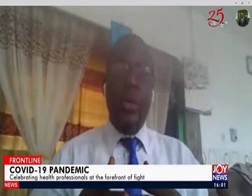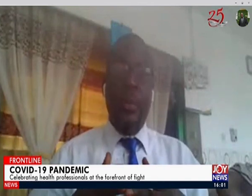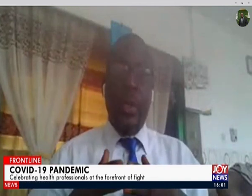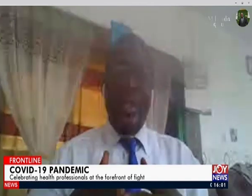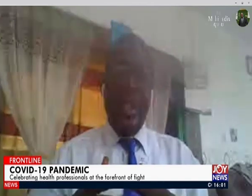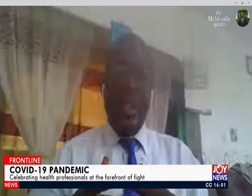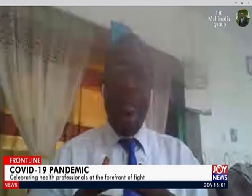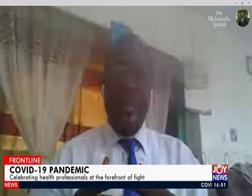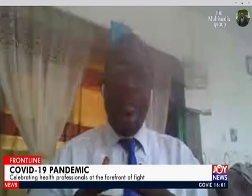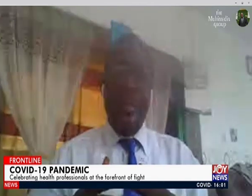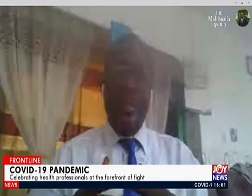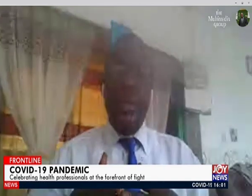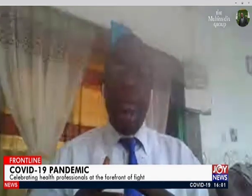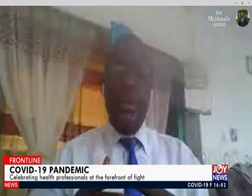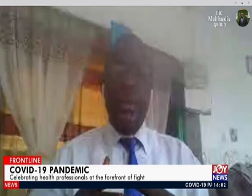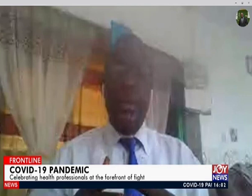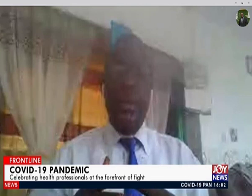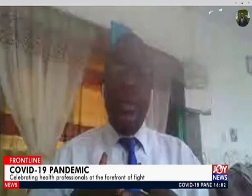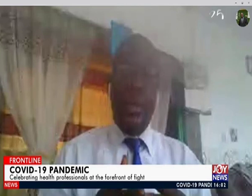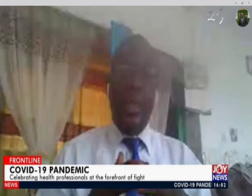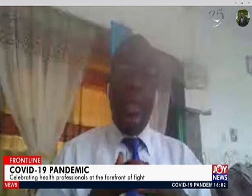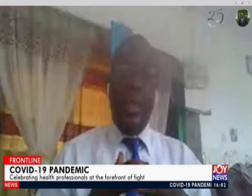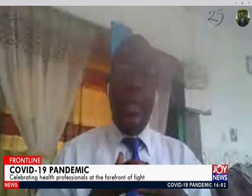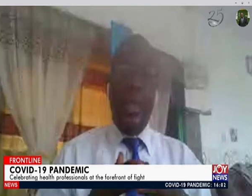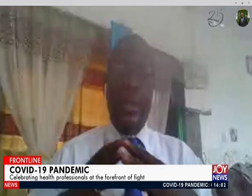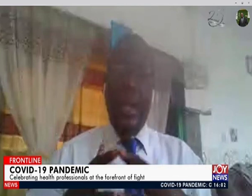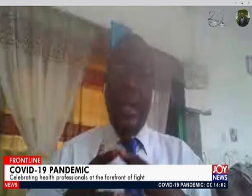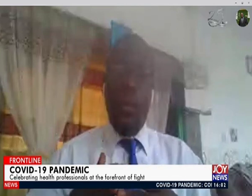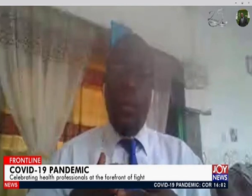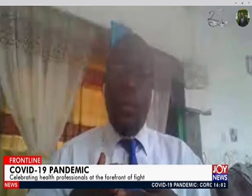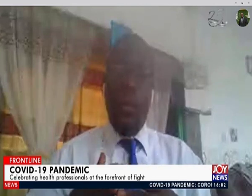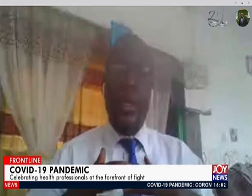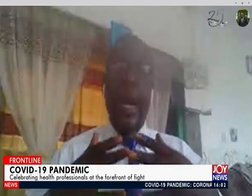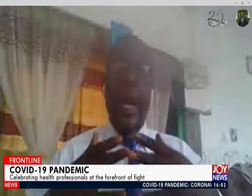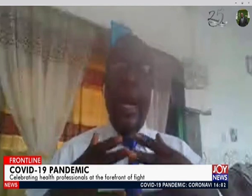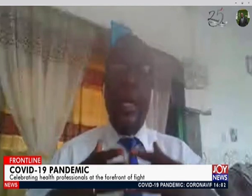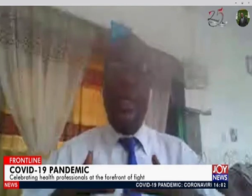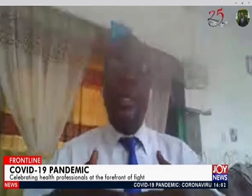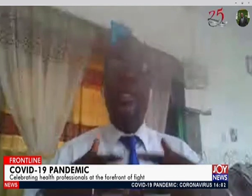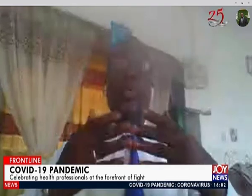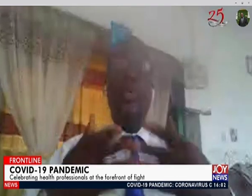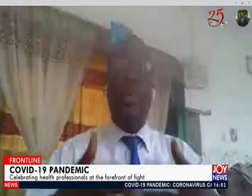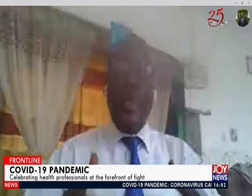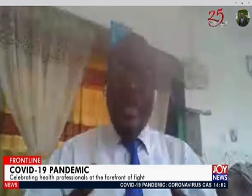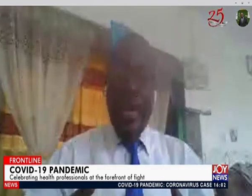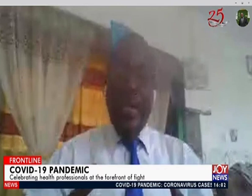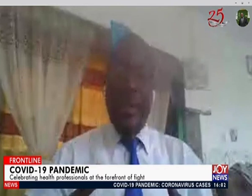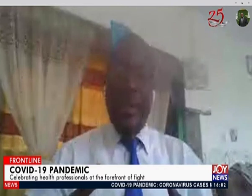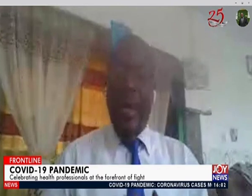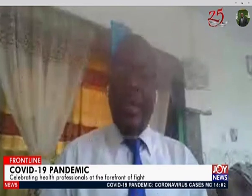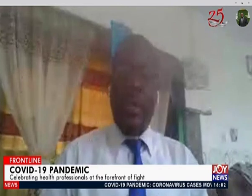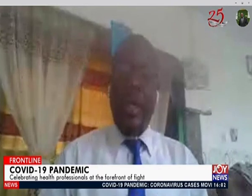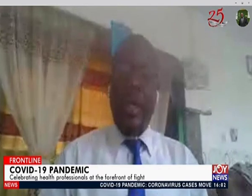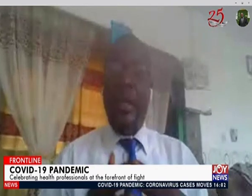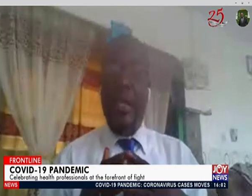be closely monitored. They can do self-isolation in their homes at least for the next 3 days to retest again